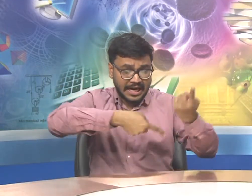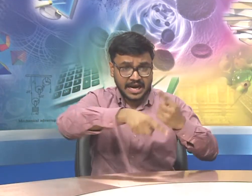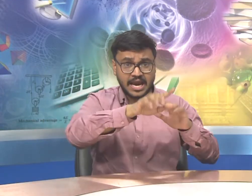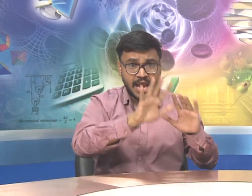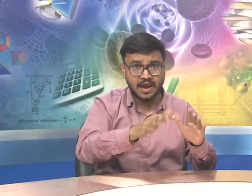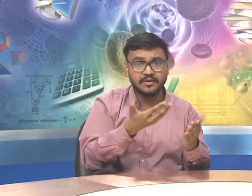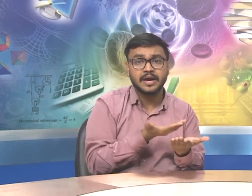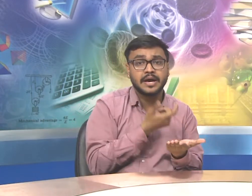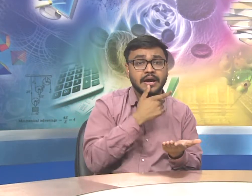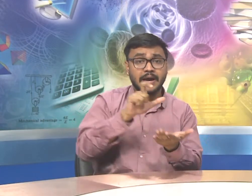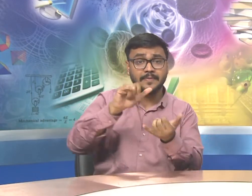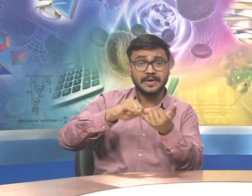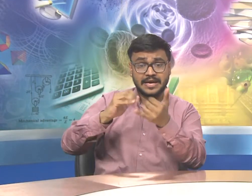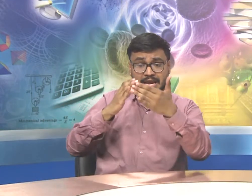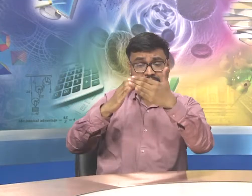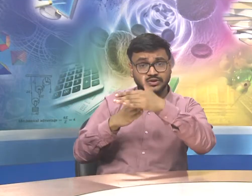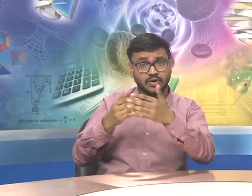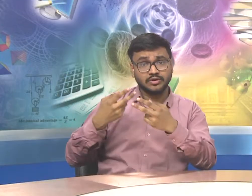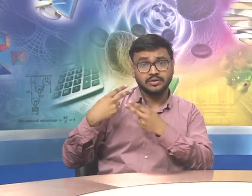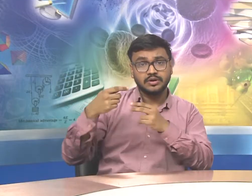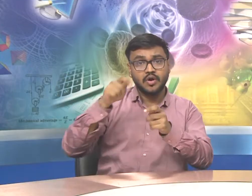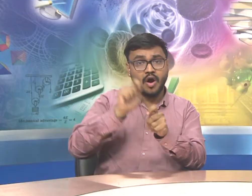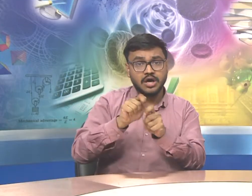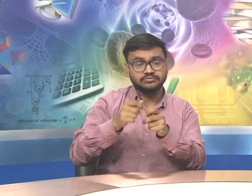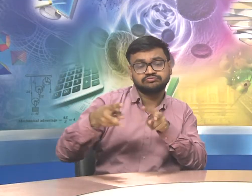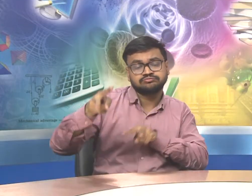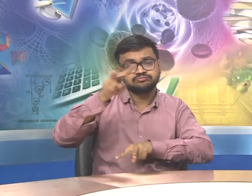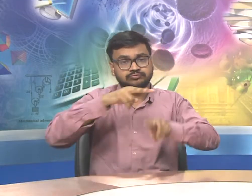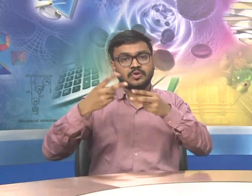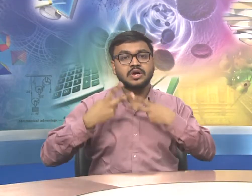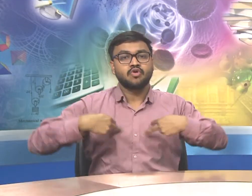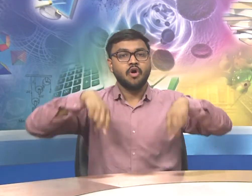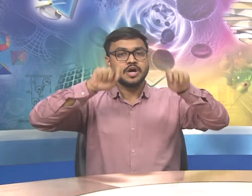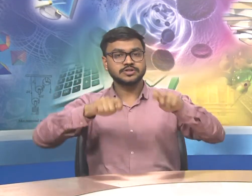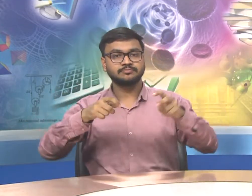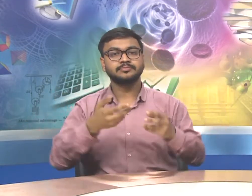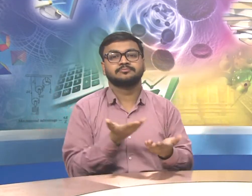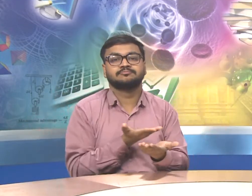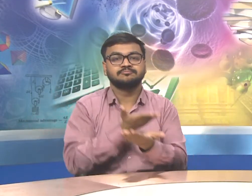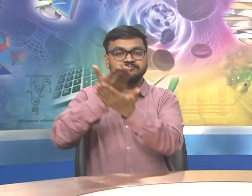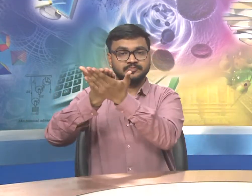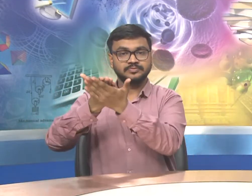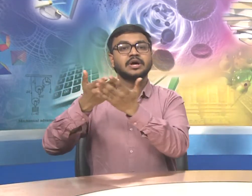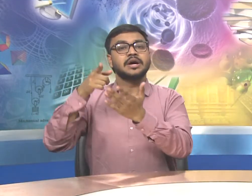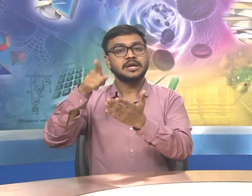allegedly violates any provision of the fundamental rights.